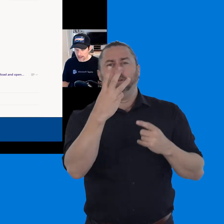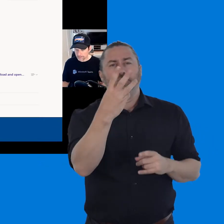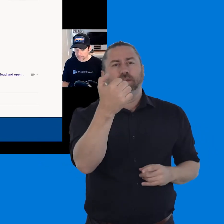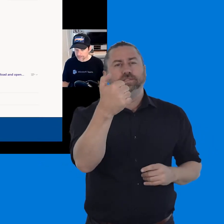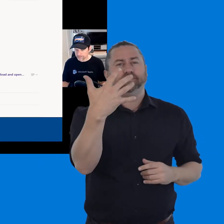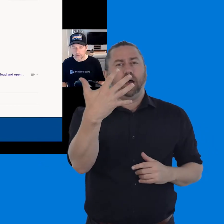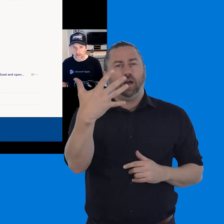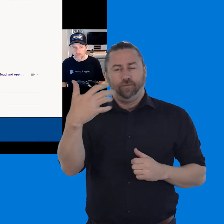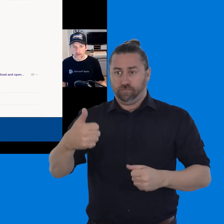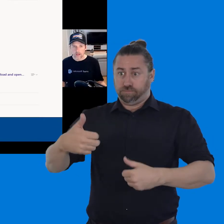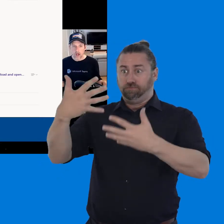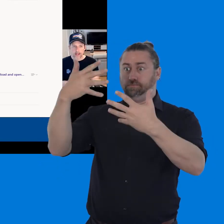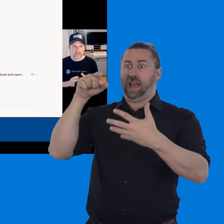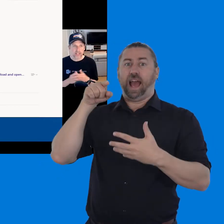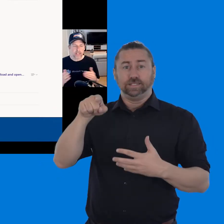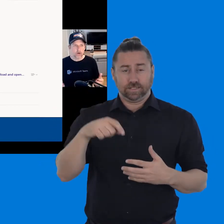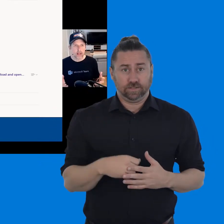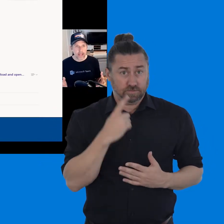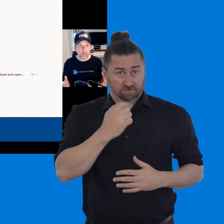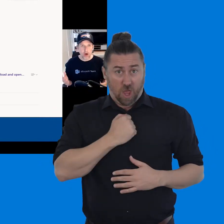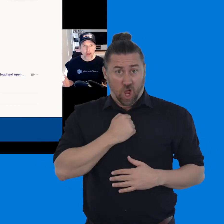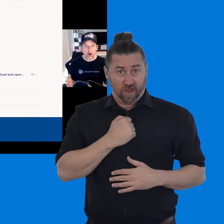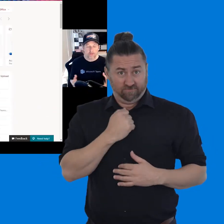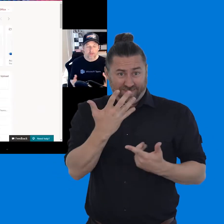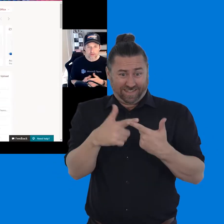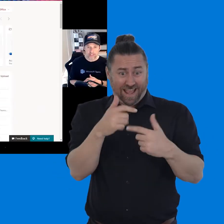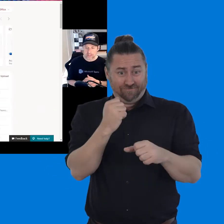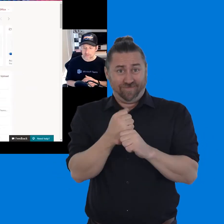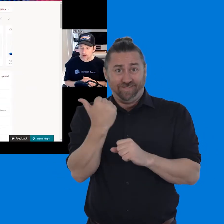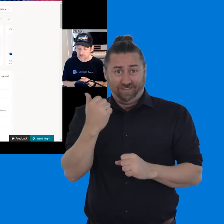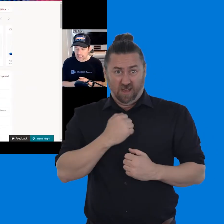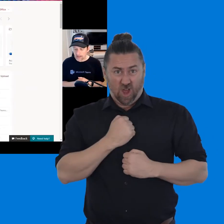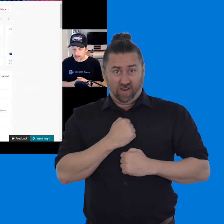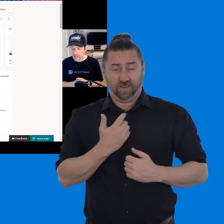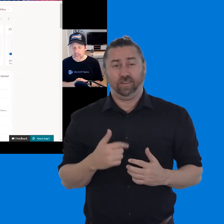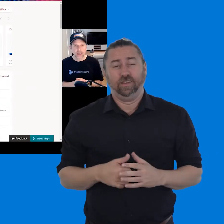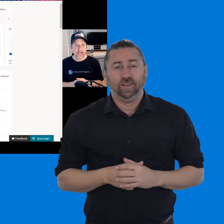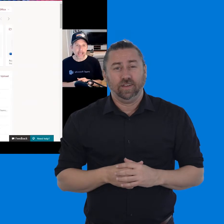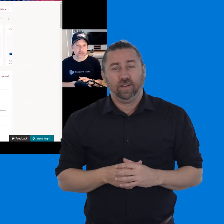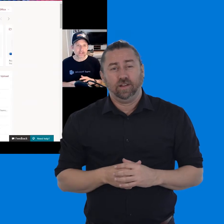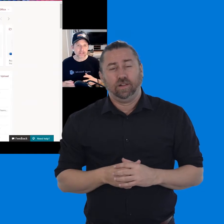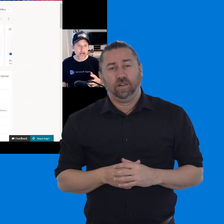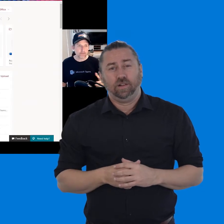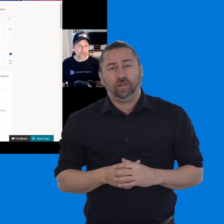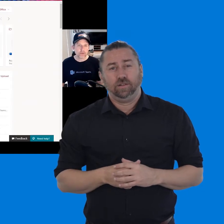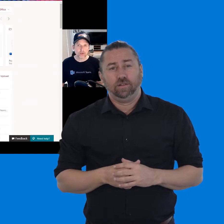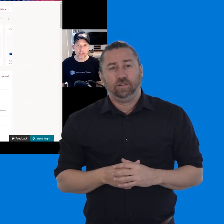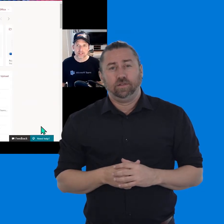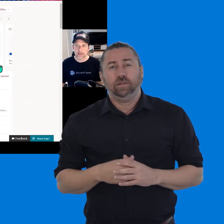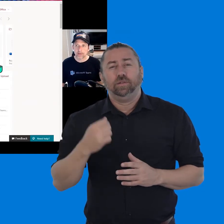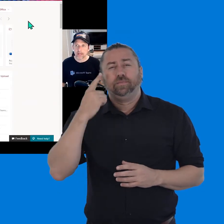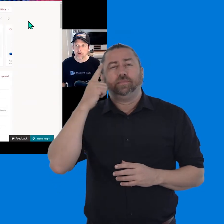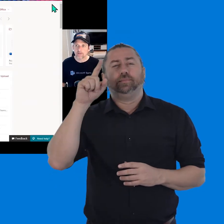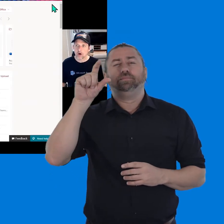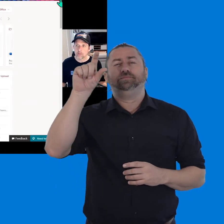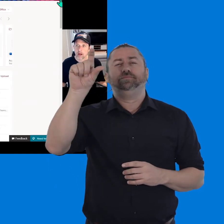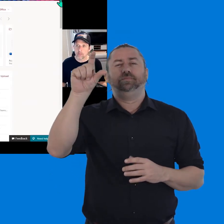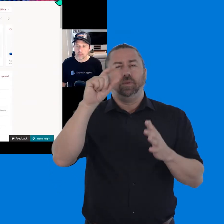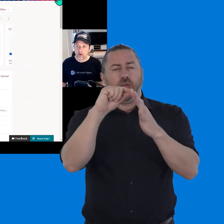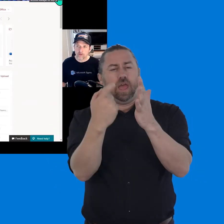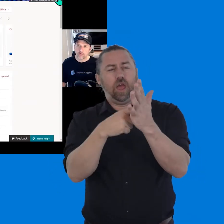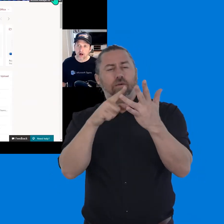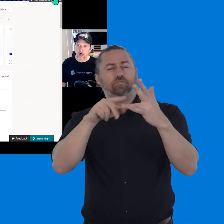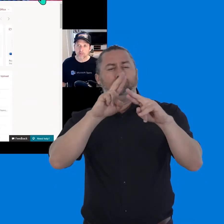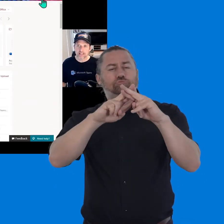that looks like. Okay, so here I am at my Office 365 start page. It's you can see up here I've got